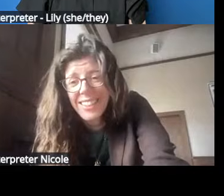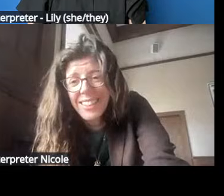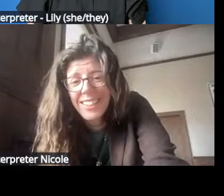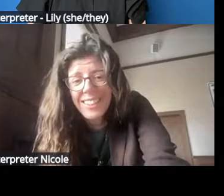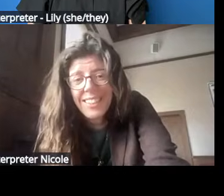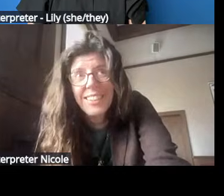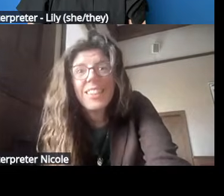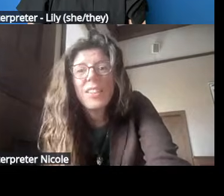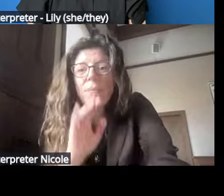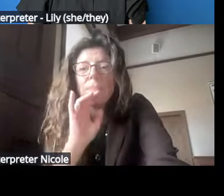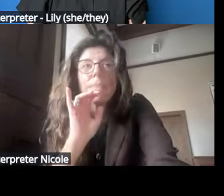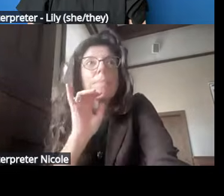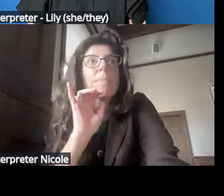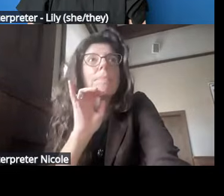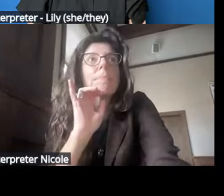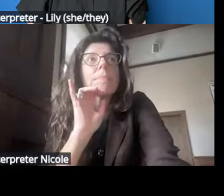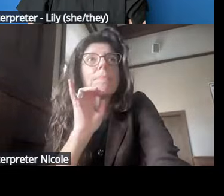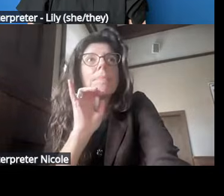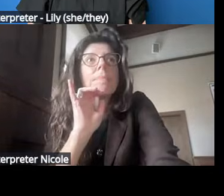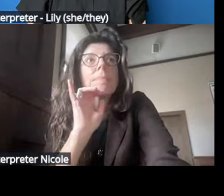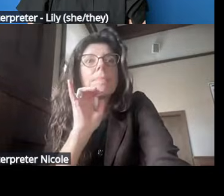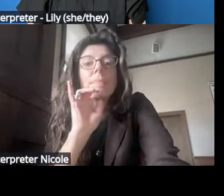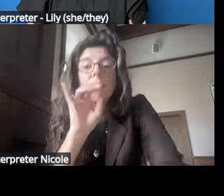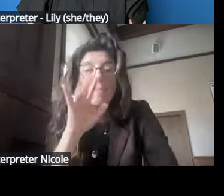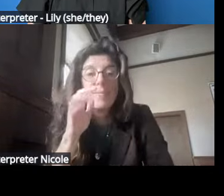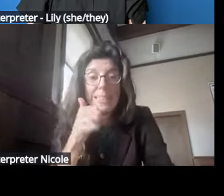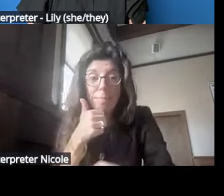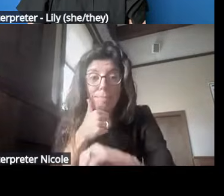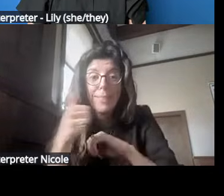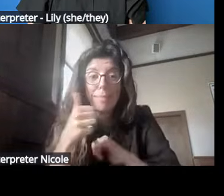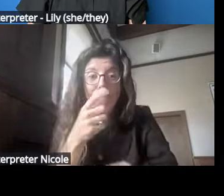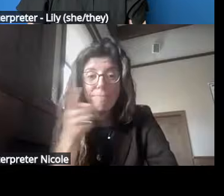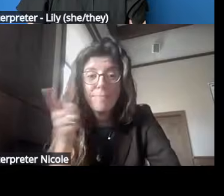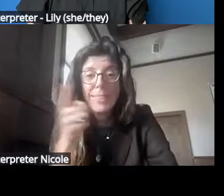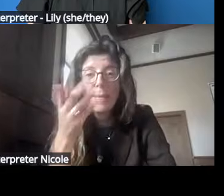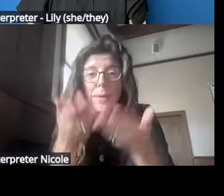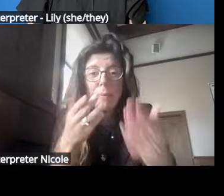It could be a speaker setting issue on the other end, so I'm not sure if